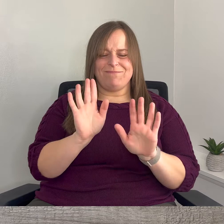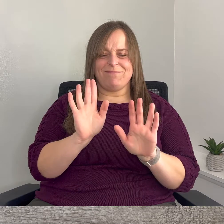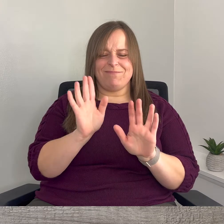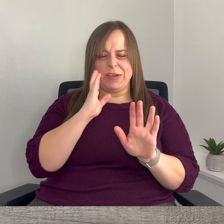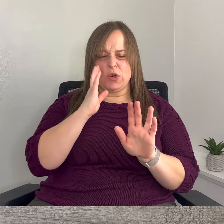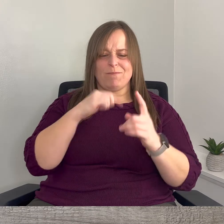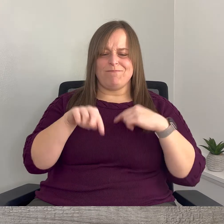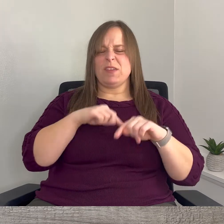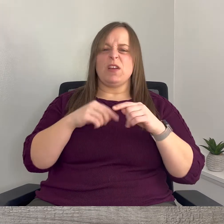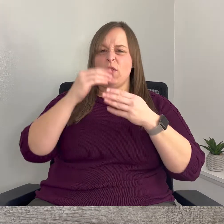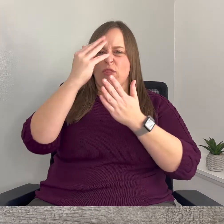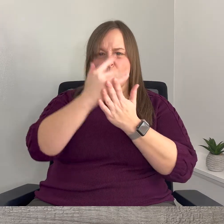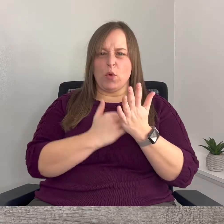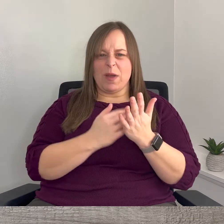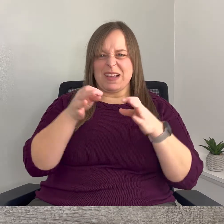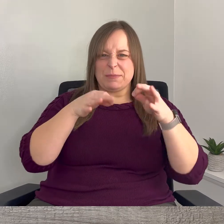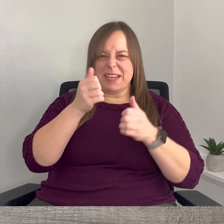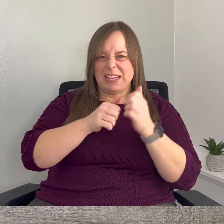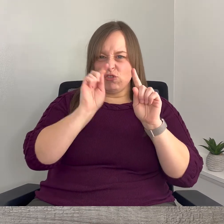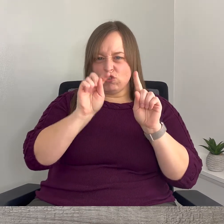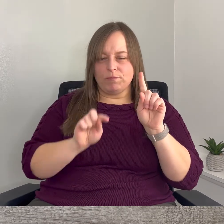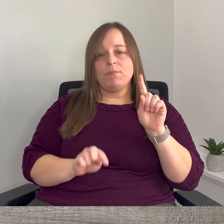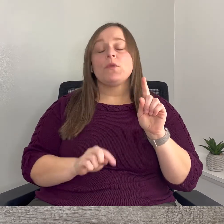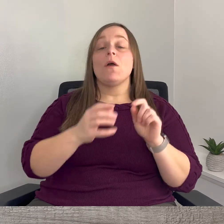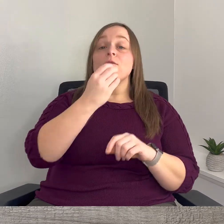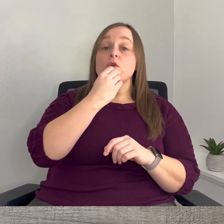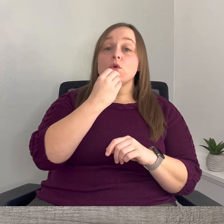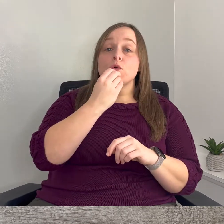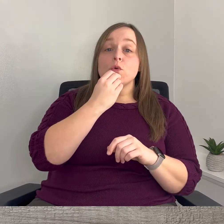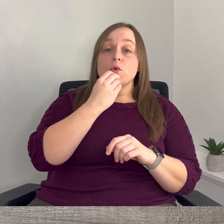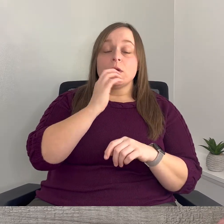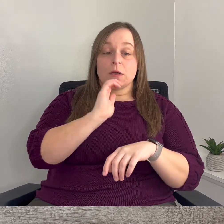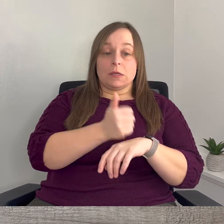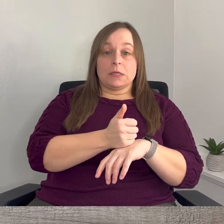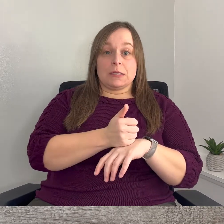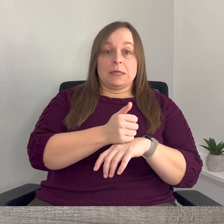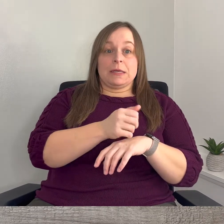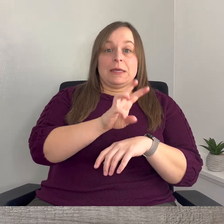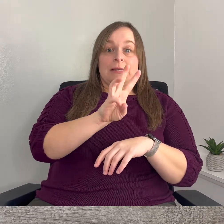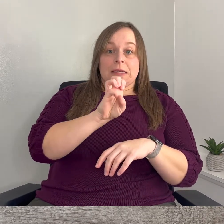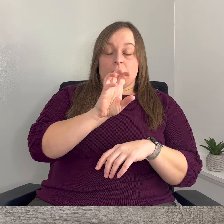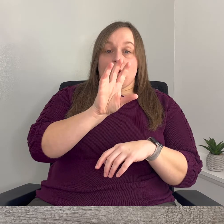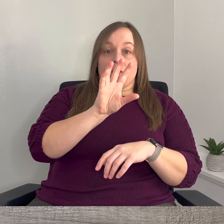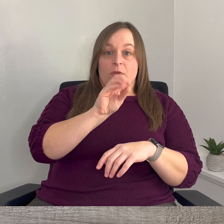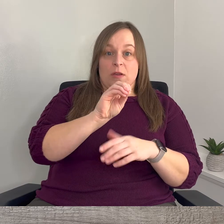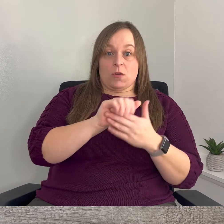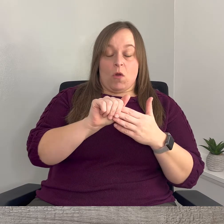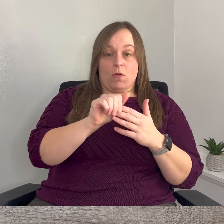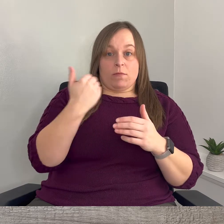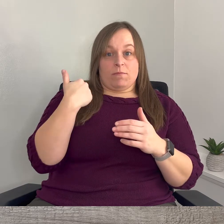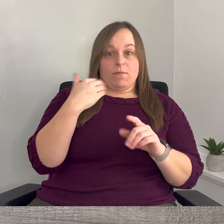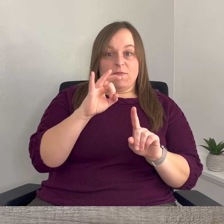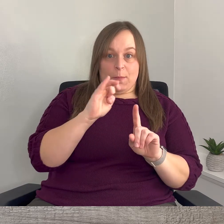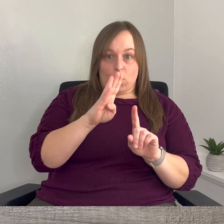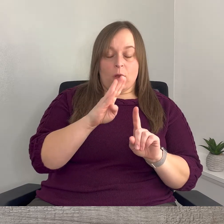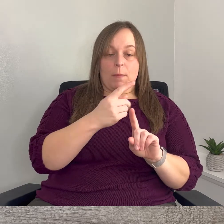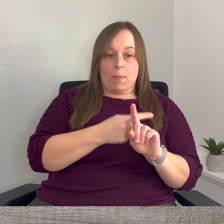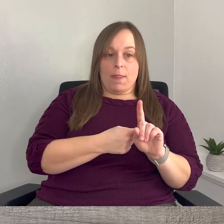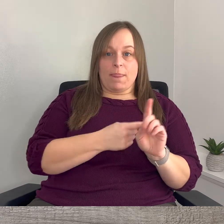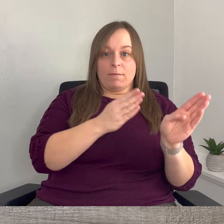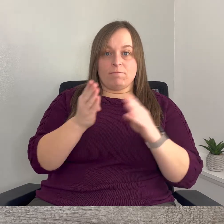2, let's just go through it and I can explain each one. So food, we had set $650 in the month